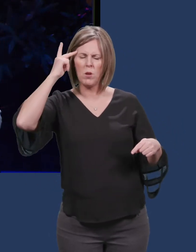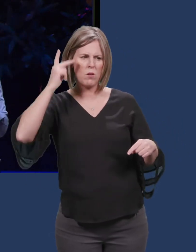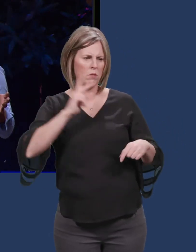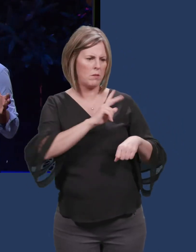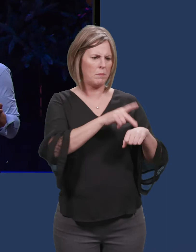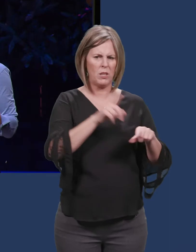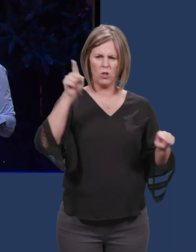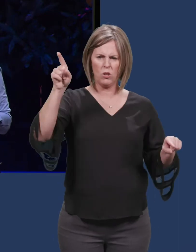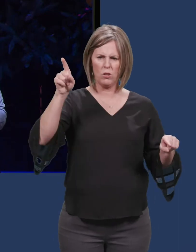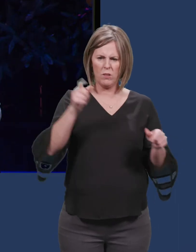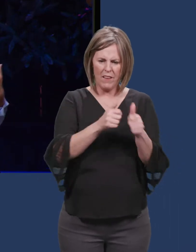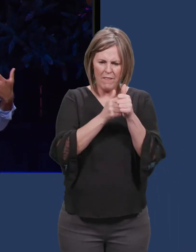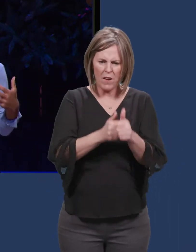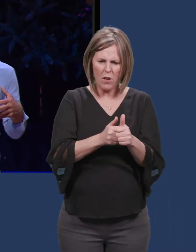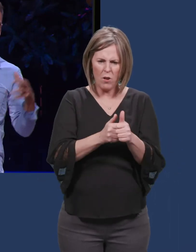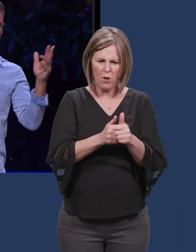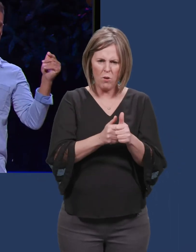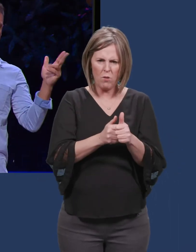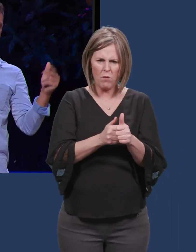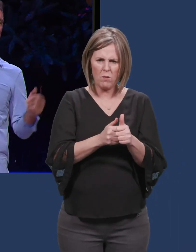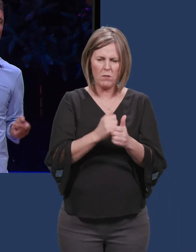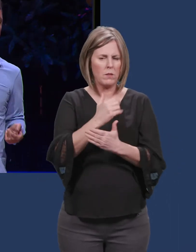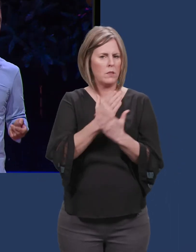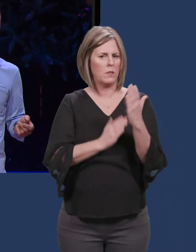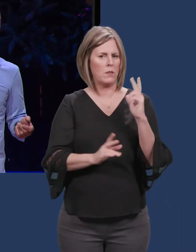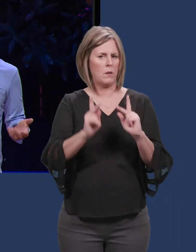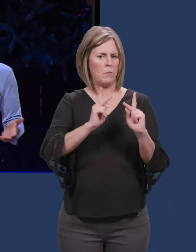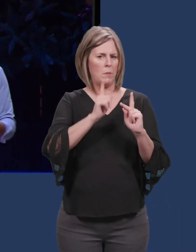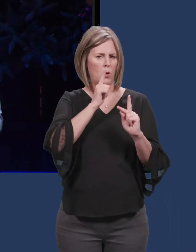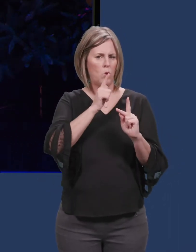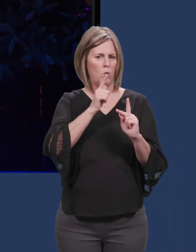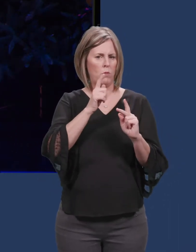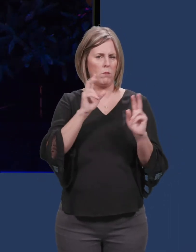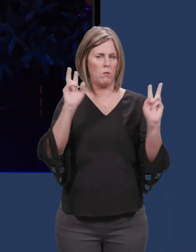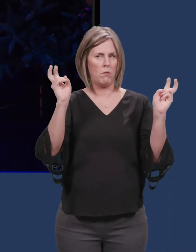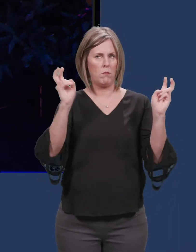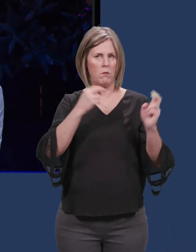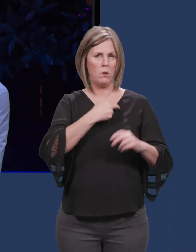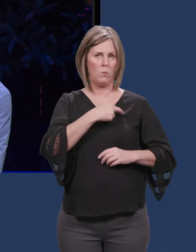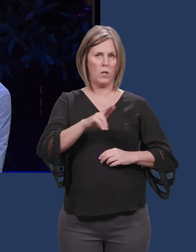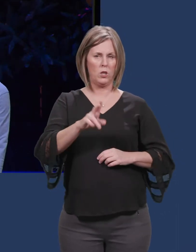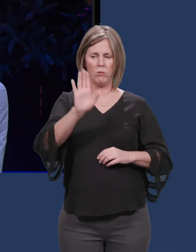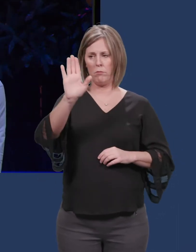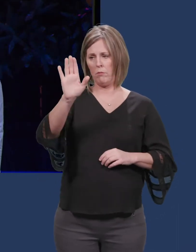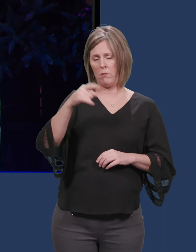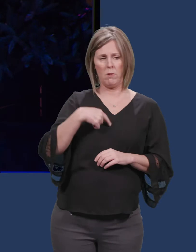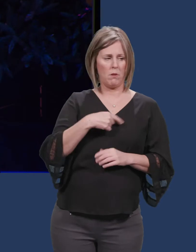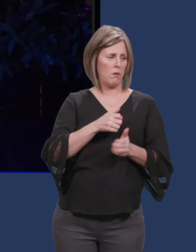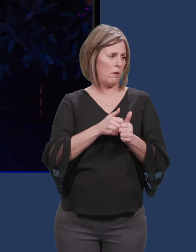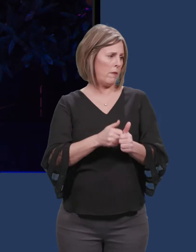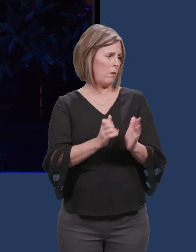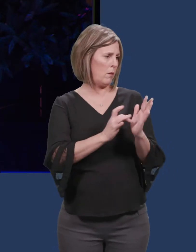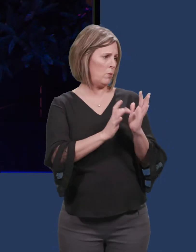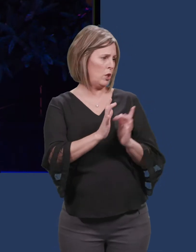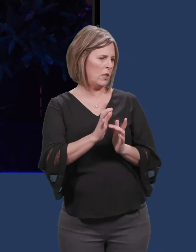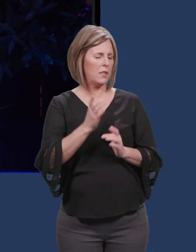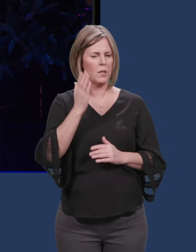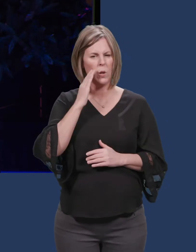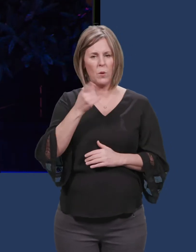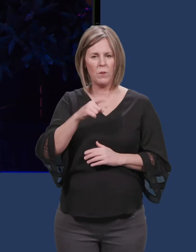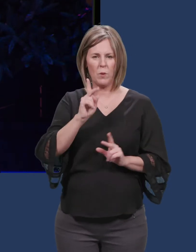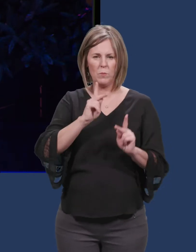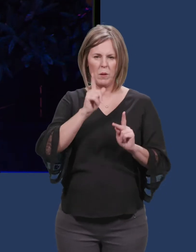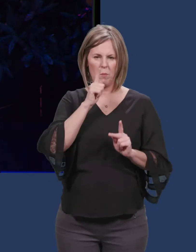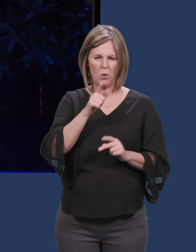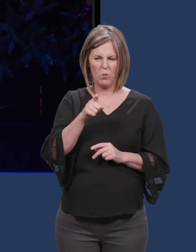better than the other. Some people, the real spiritual people, they were going around, well, I follow Jesus. You know, those kind of annoying people who always